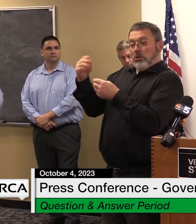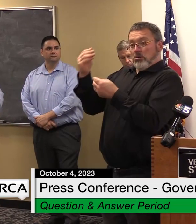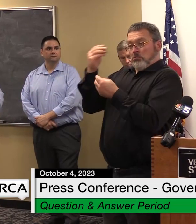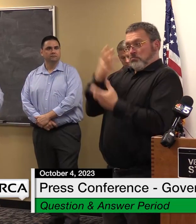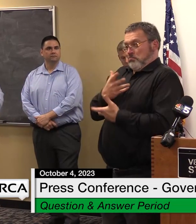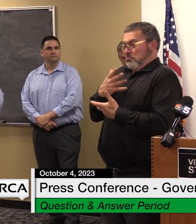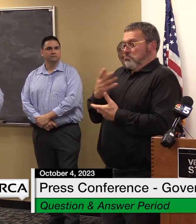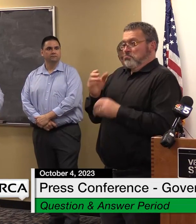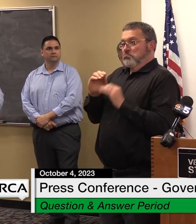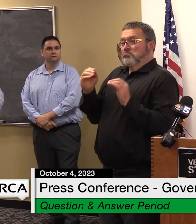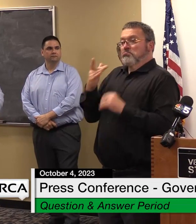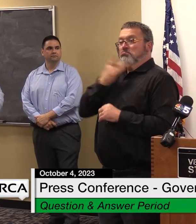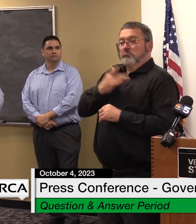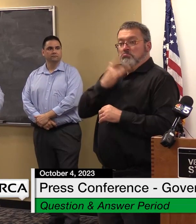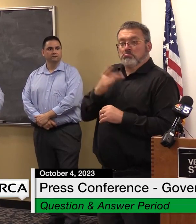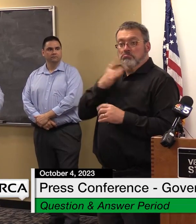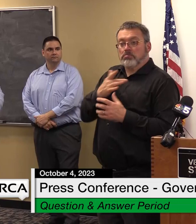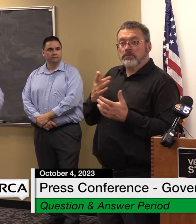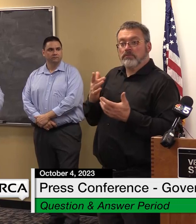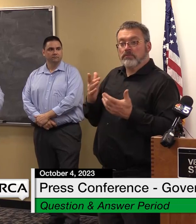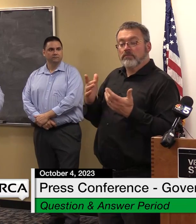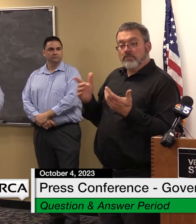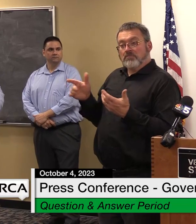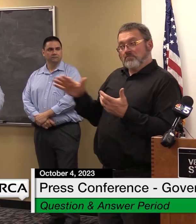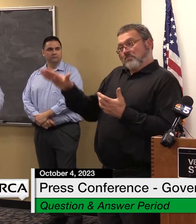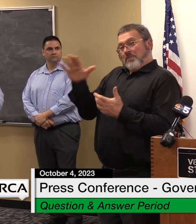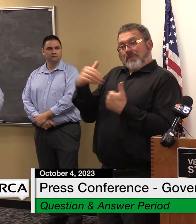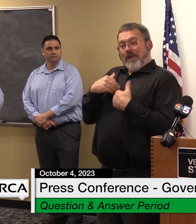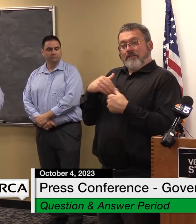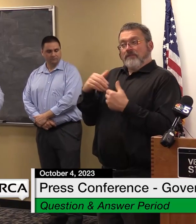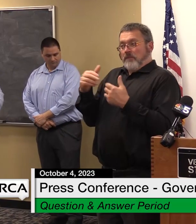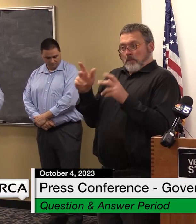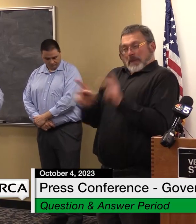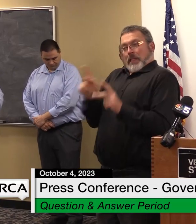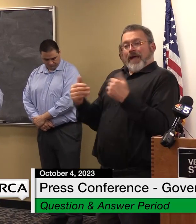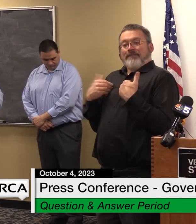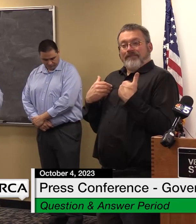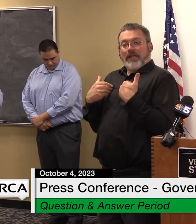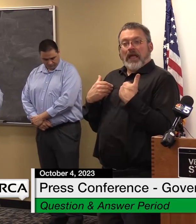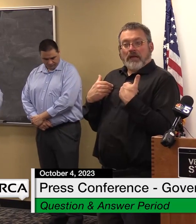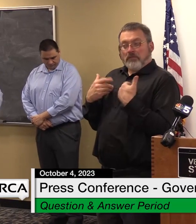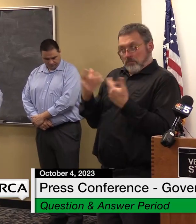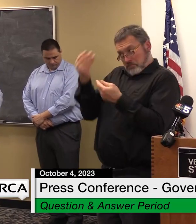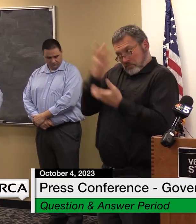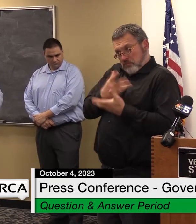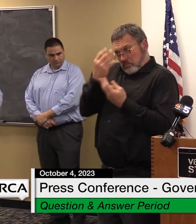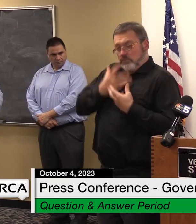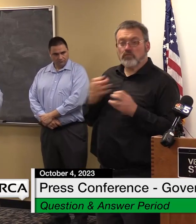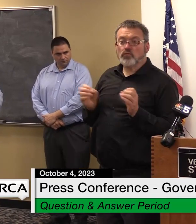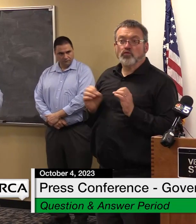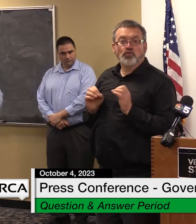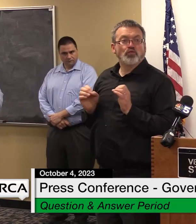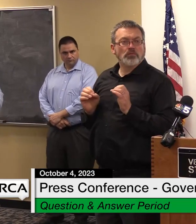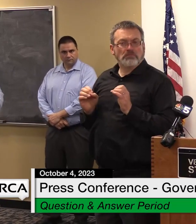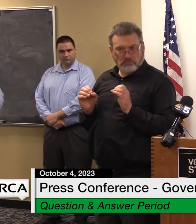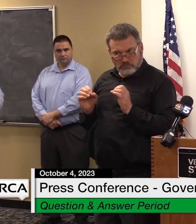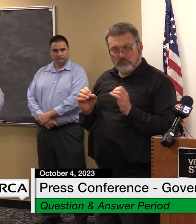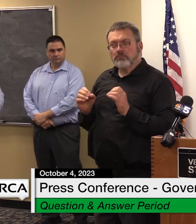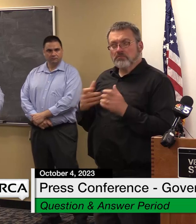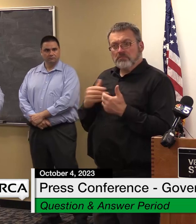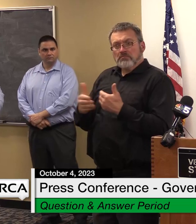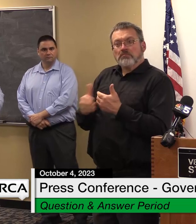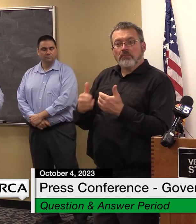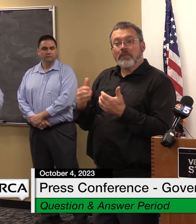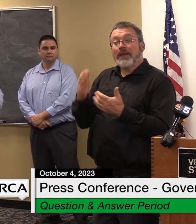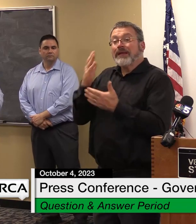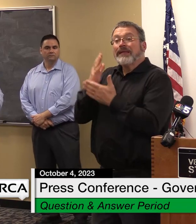supply in terms of their people. But people in some counties may have not have